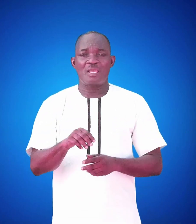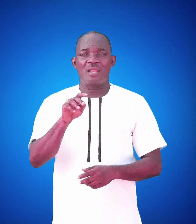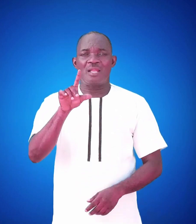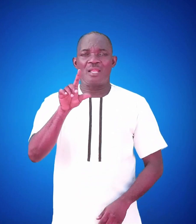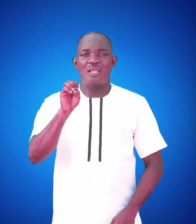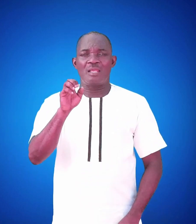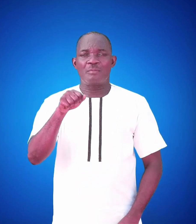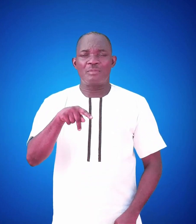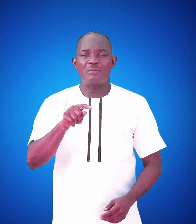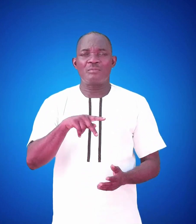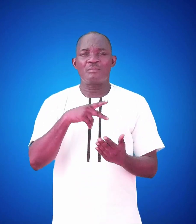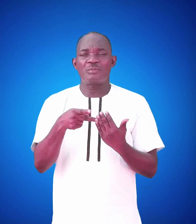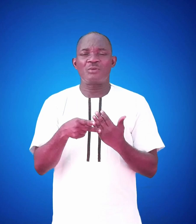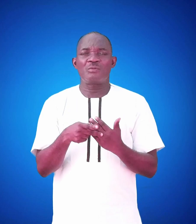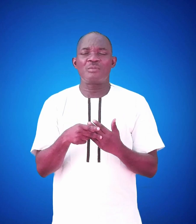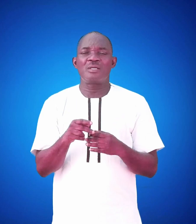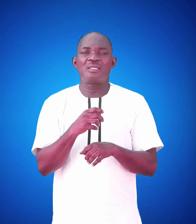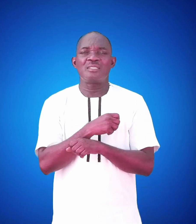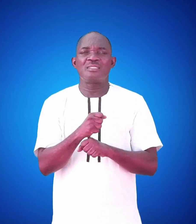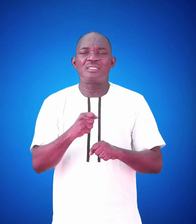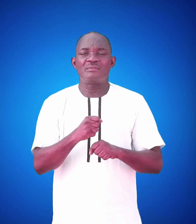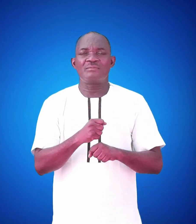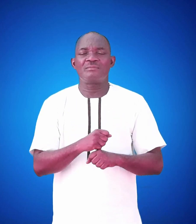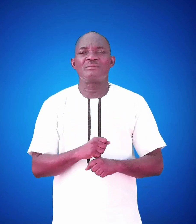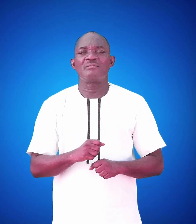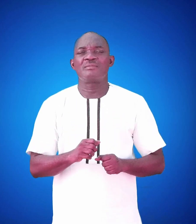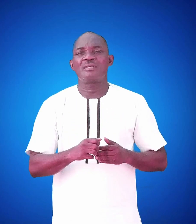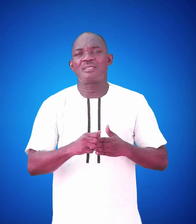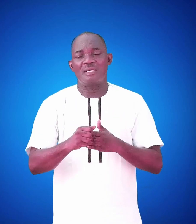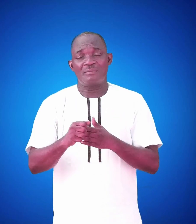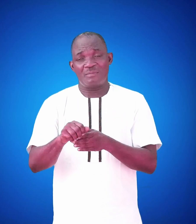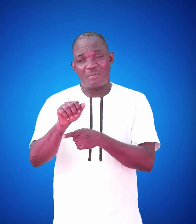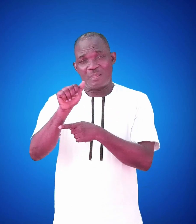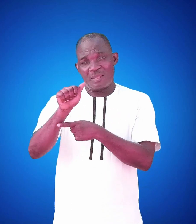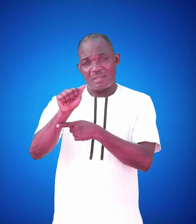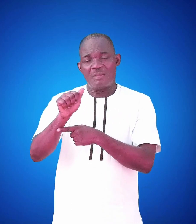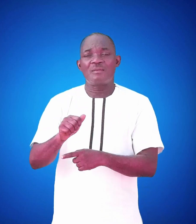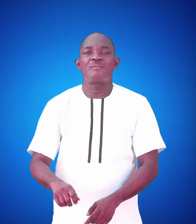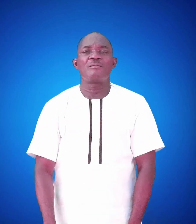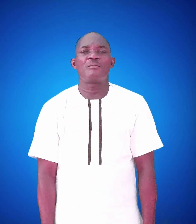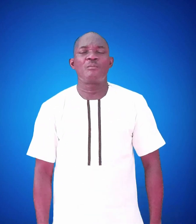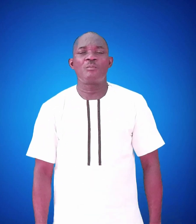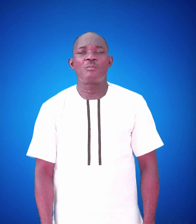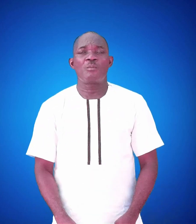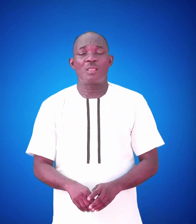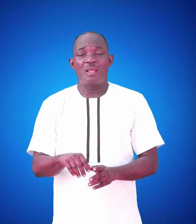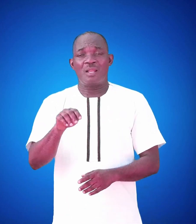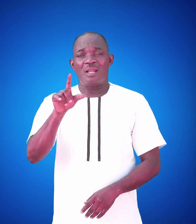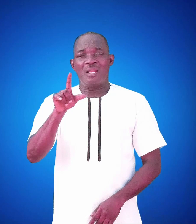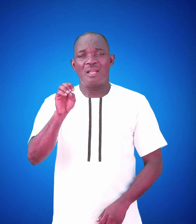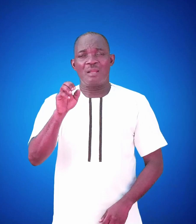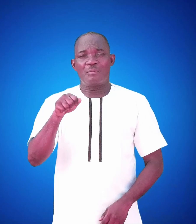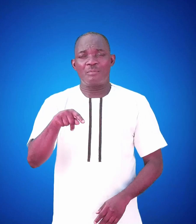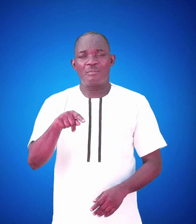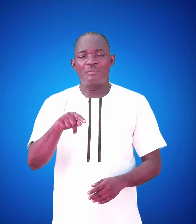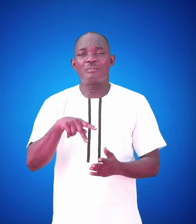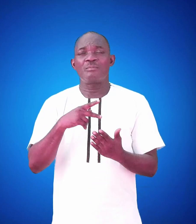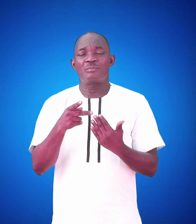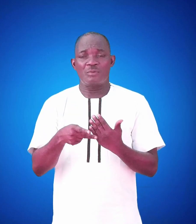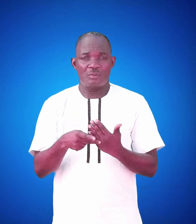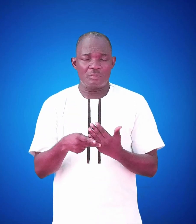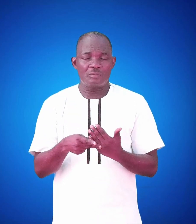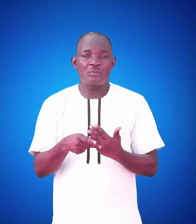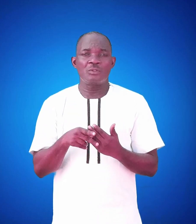LEAP Programme safeguards. A. The LEAP Programme